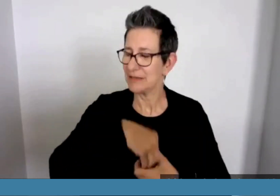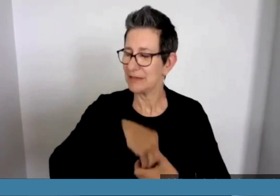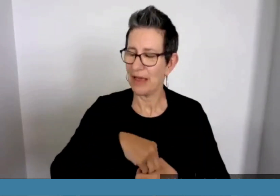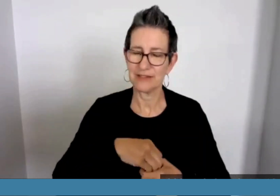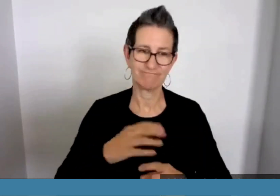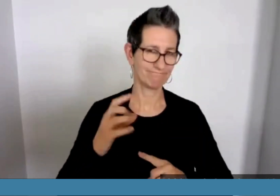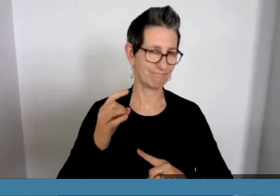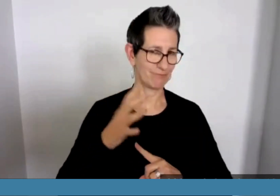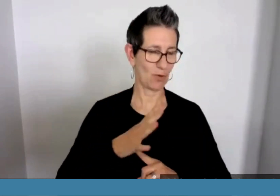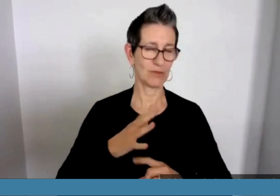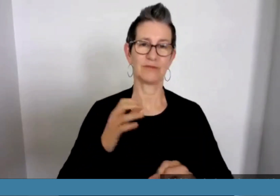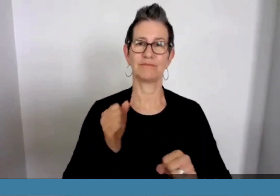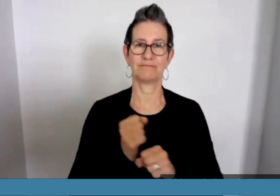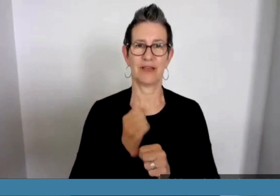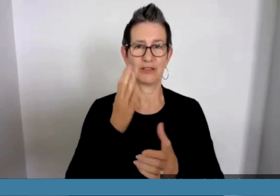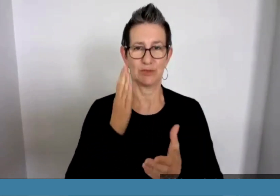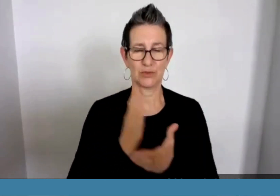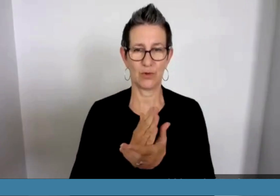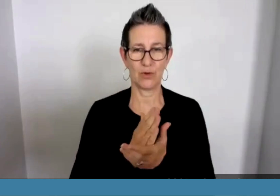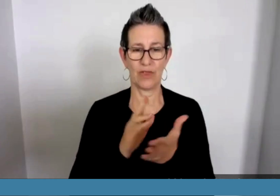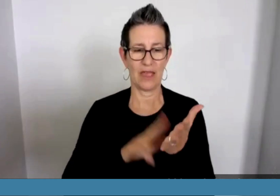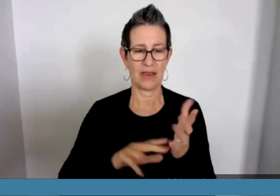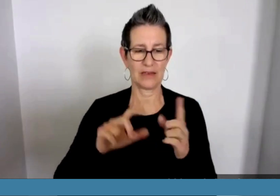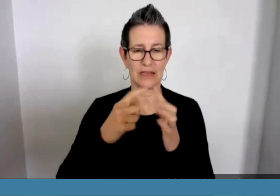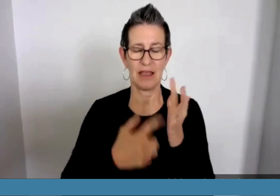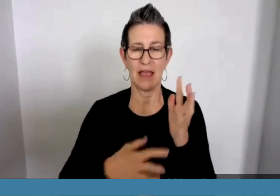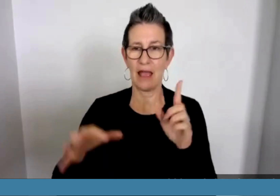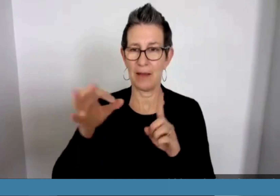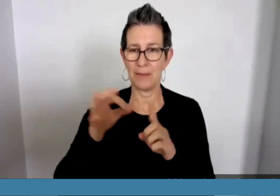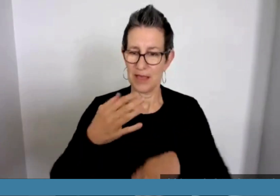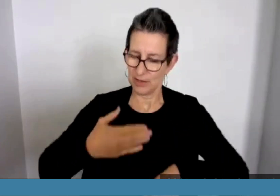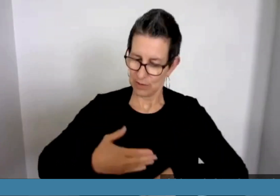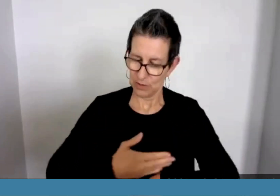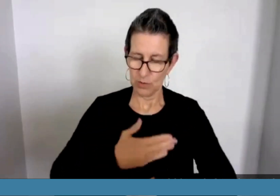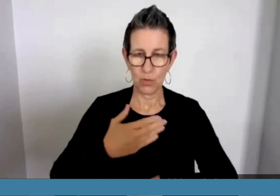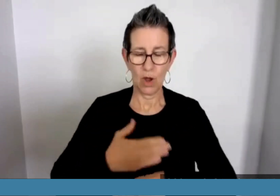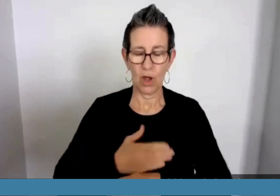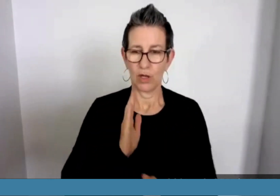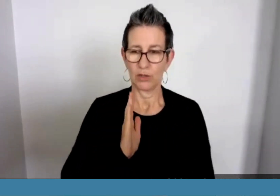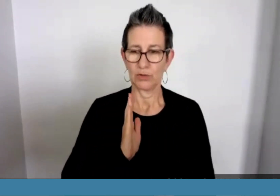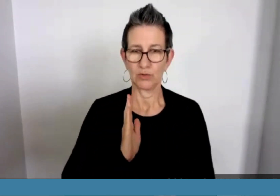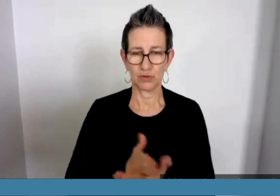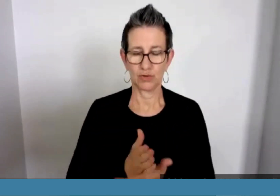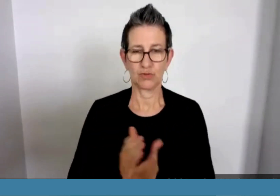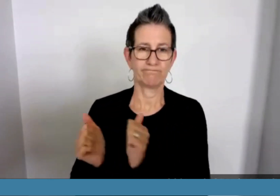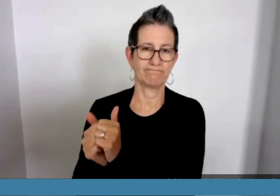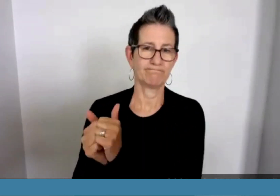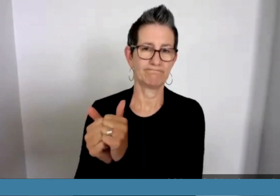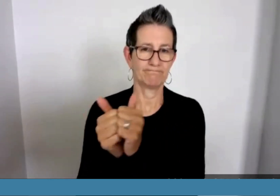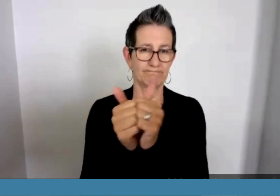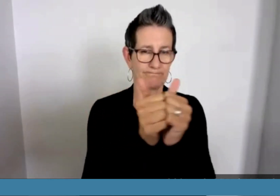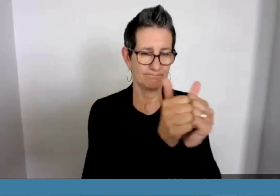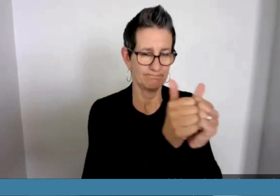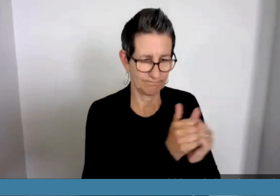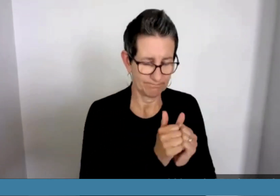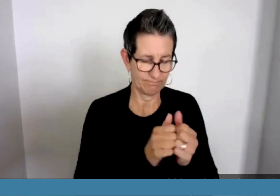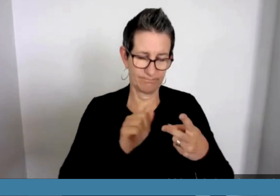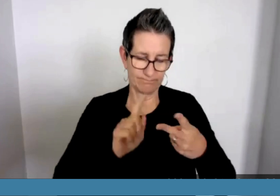of ensuring that NDRP's work remains grounded in collaboration, inclusivity, and